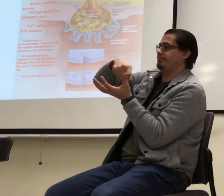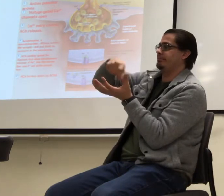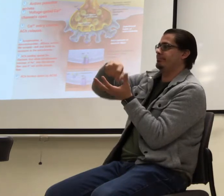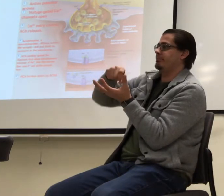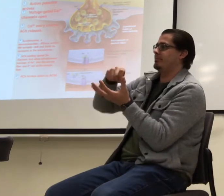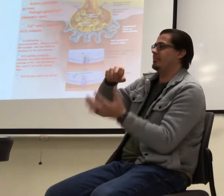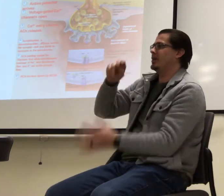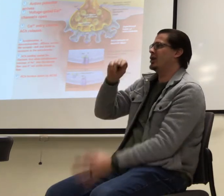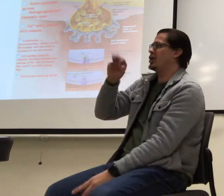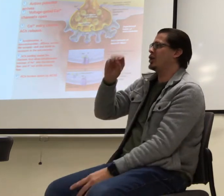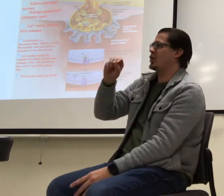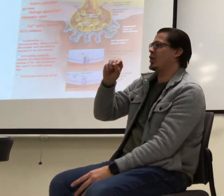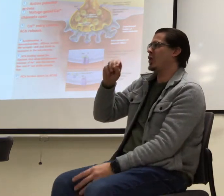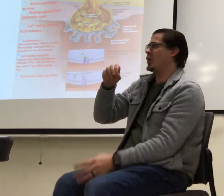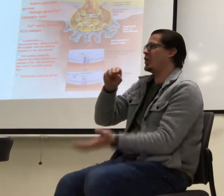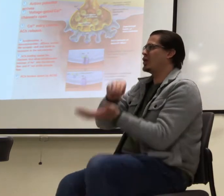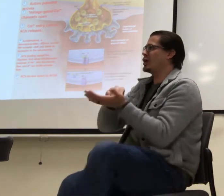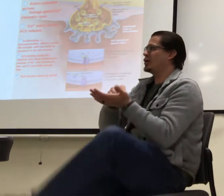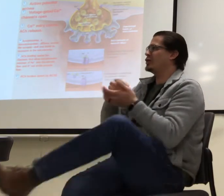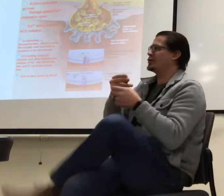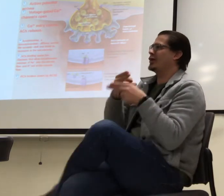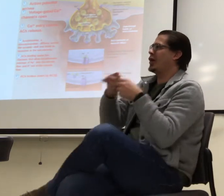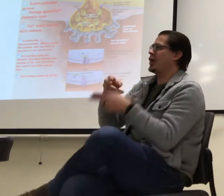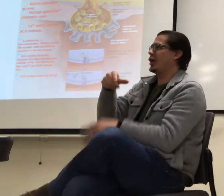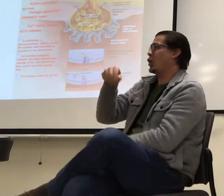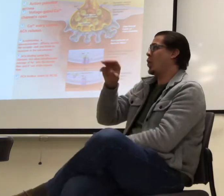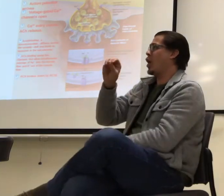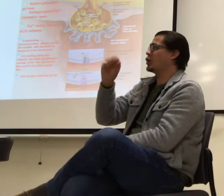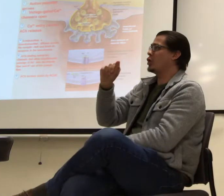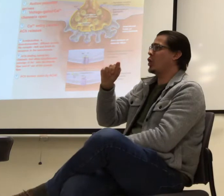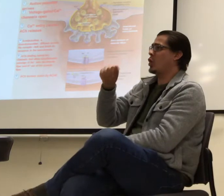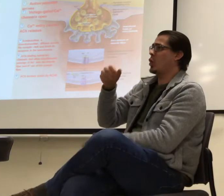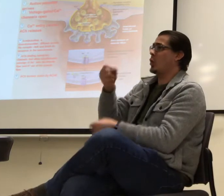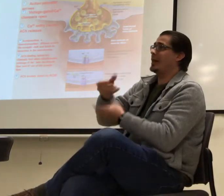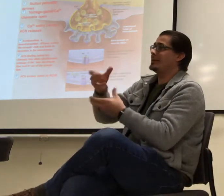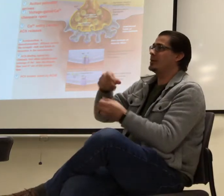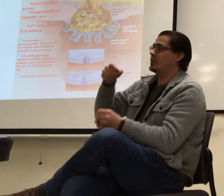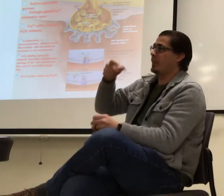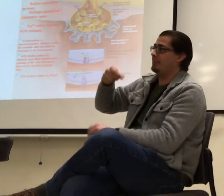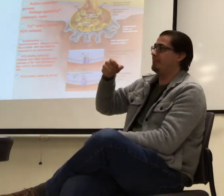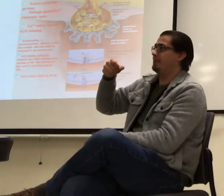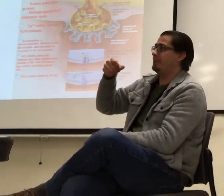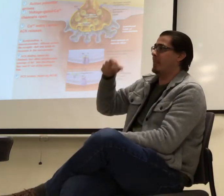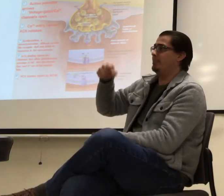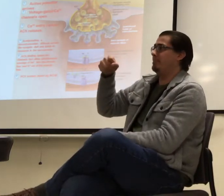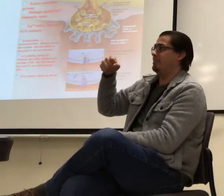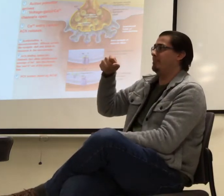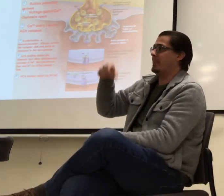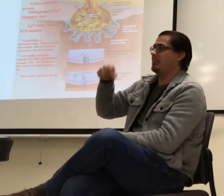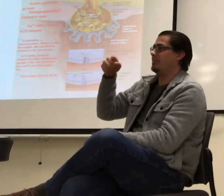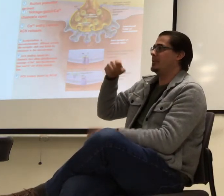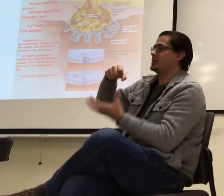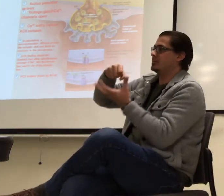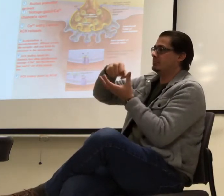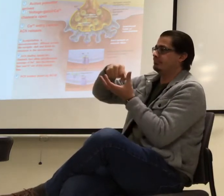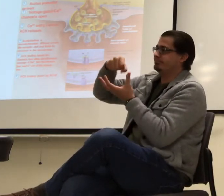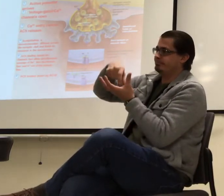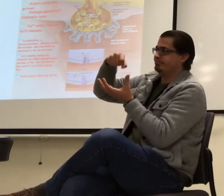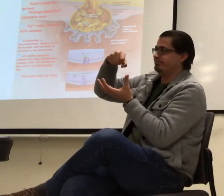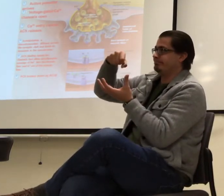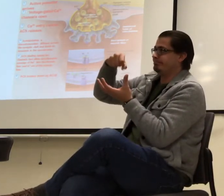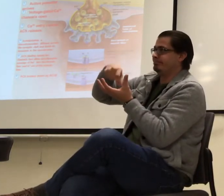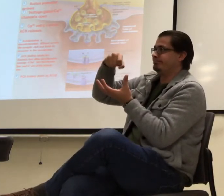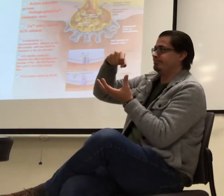Neurophysiologists, they call it a quantal release. It kind of releases in spurts. This fusion of